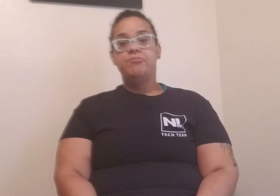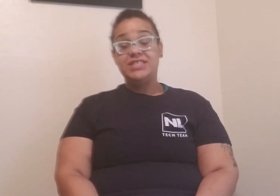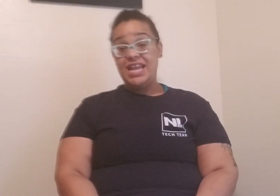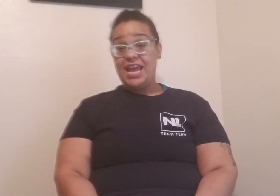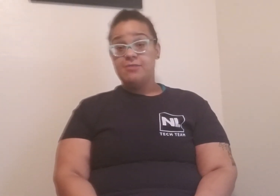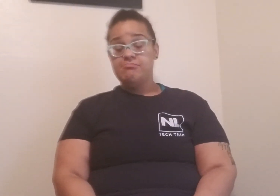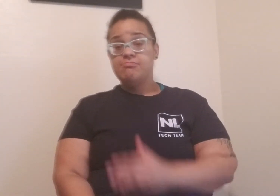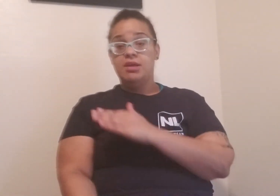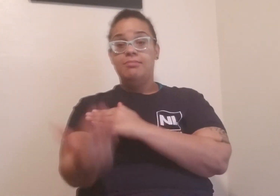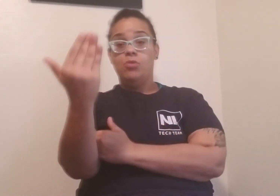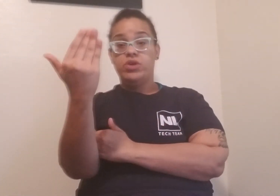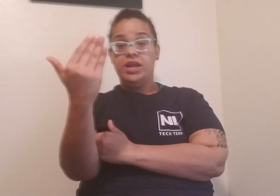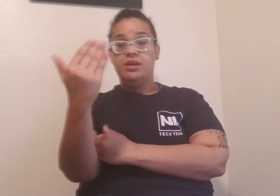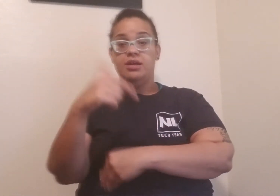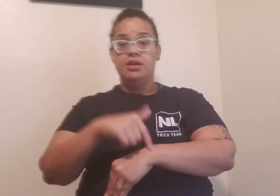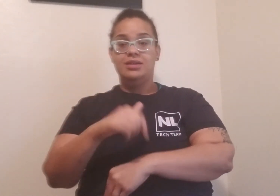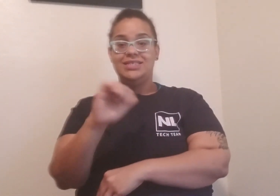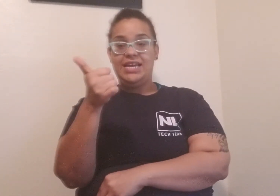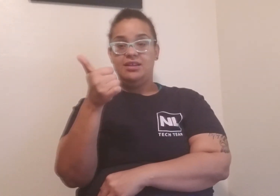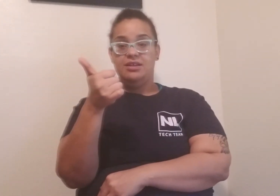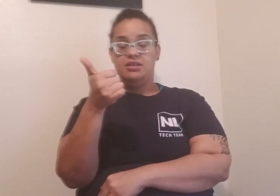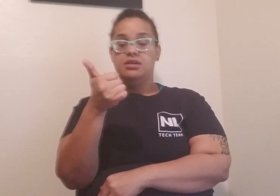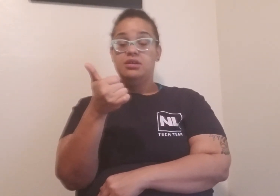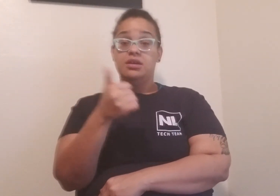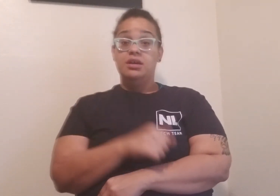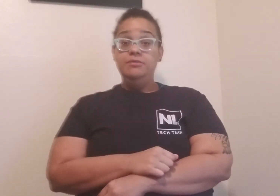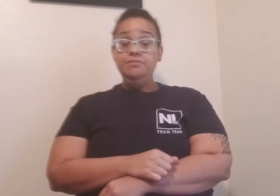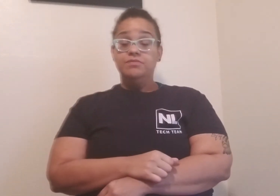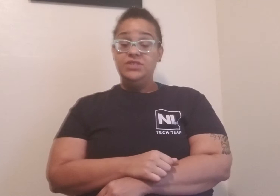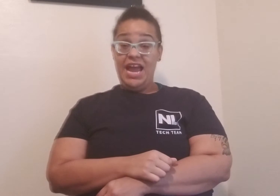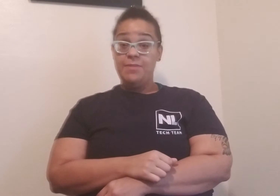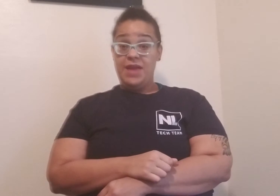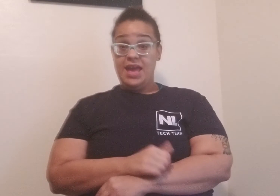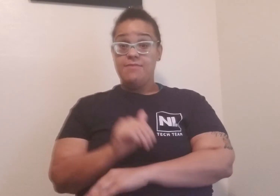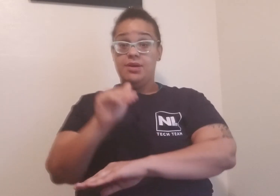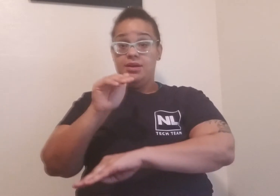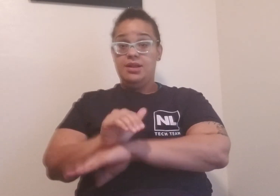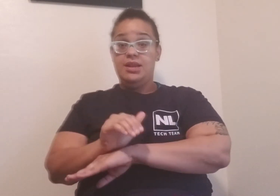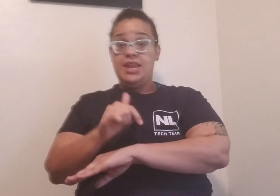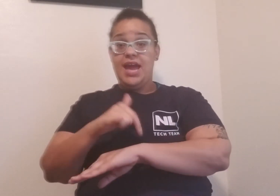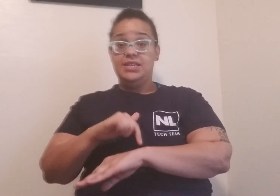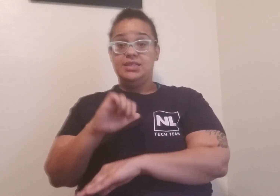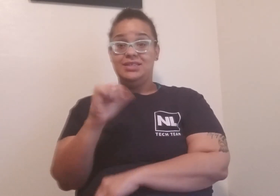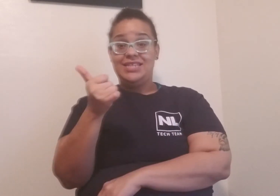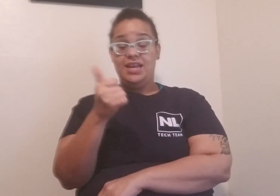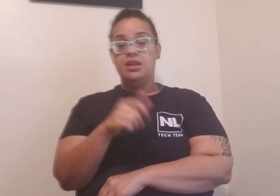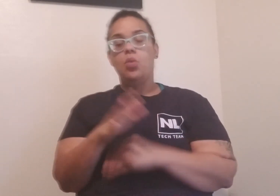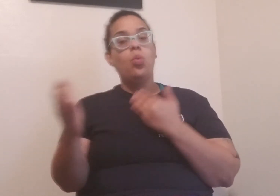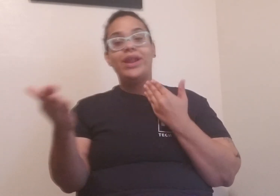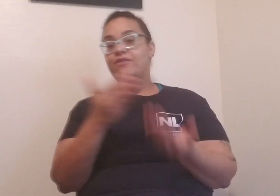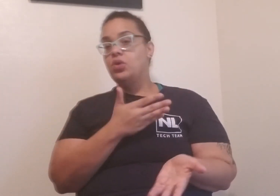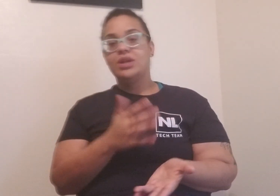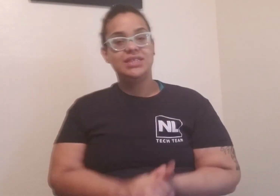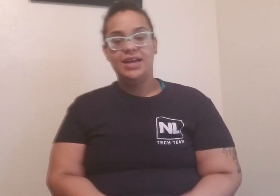10 a.m., morning, 10. 10 p.m., night, 10. Whatever you want to sign,